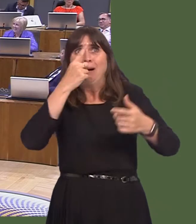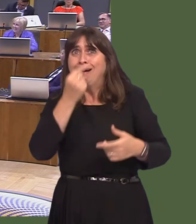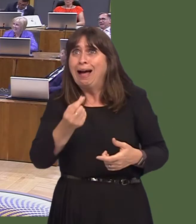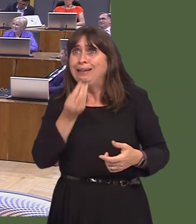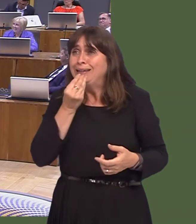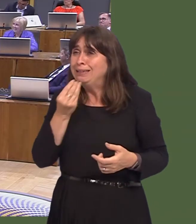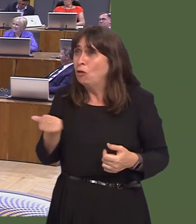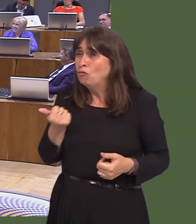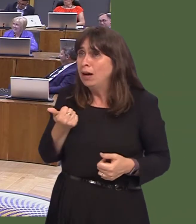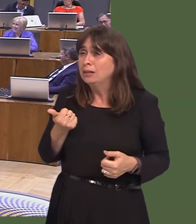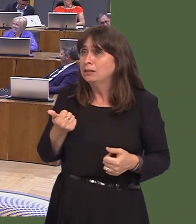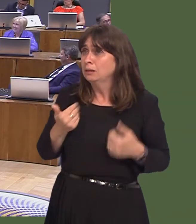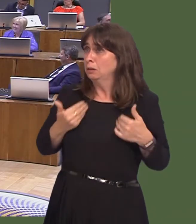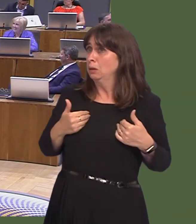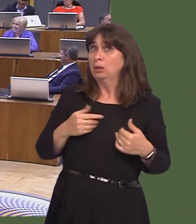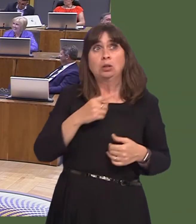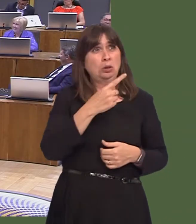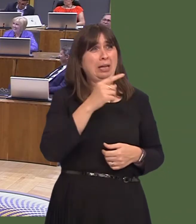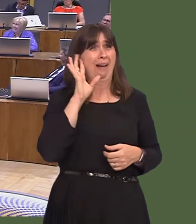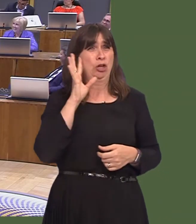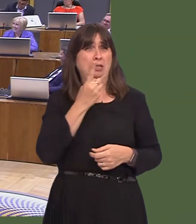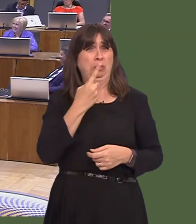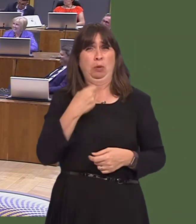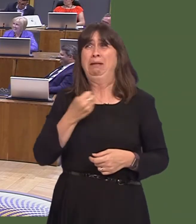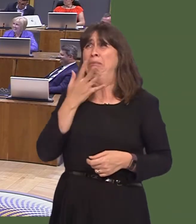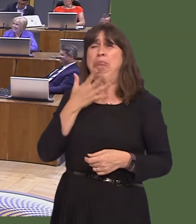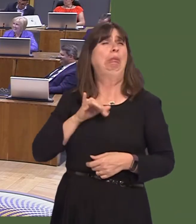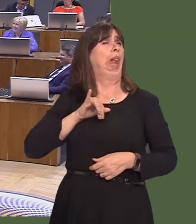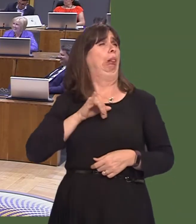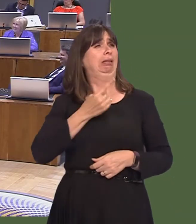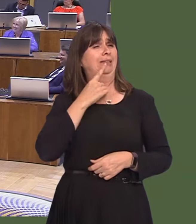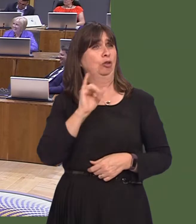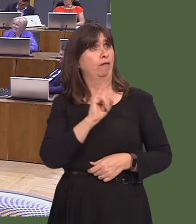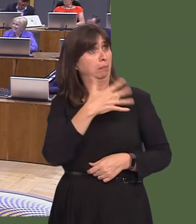well, the Leader of the House tells me it's quite horrible. I won't ask her whether that's personal experience or